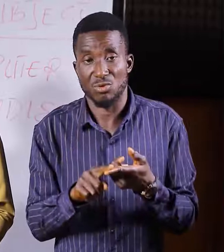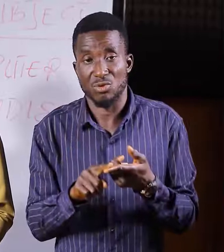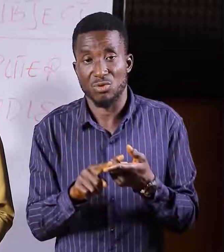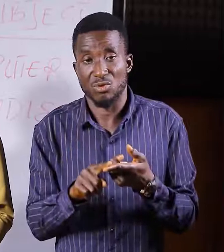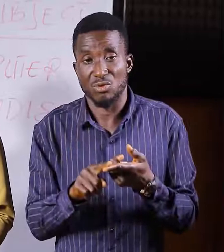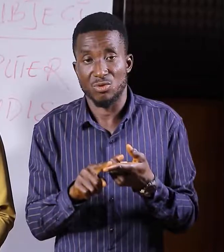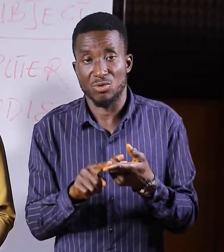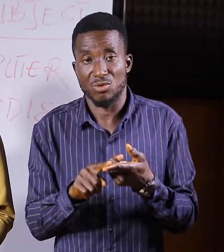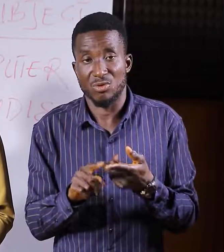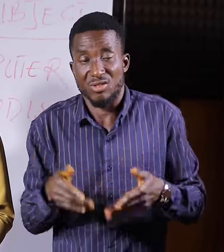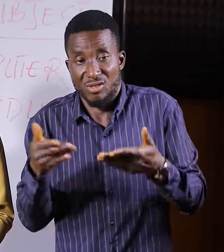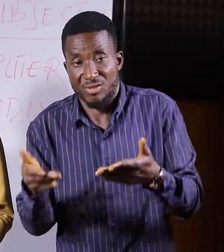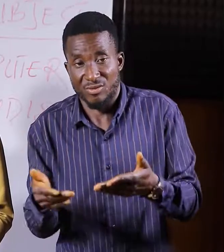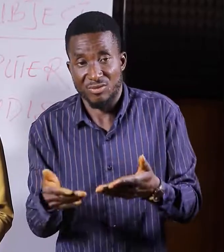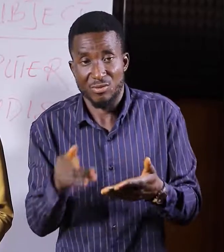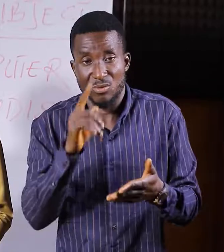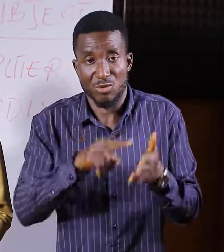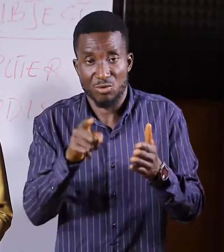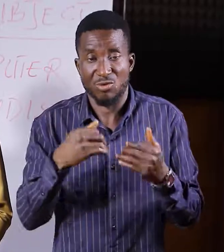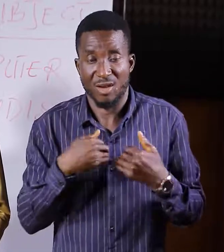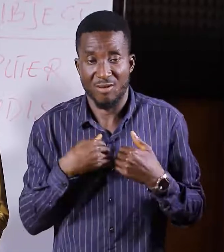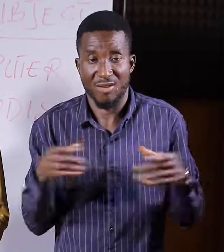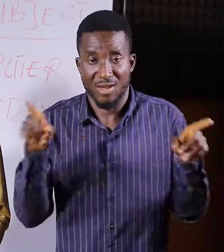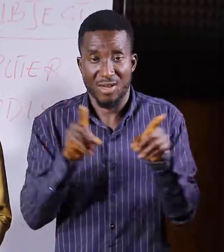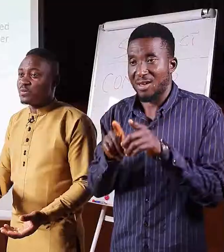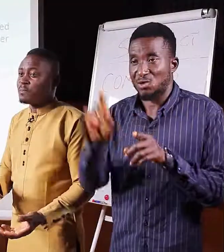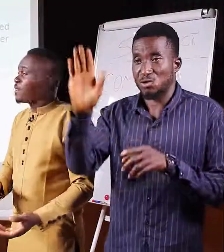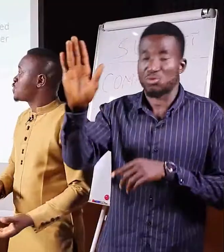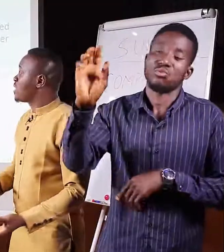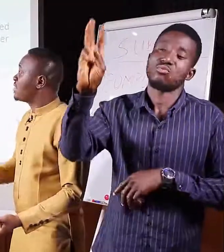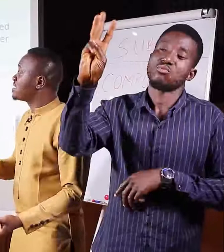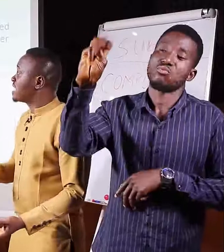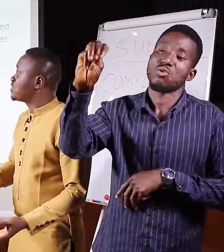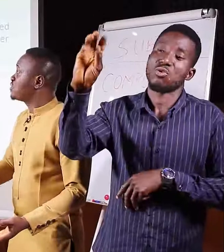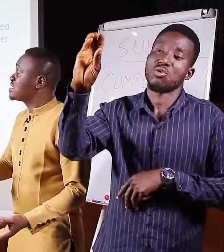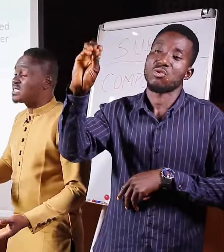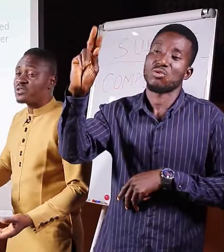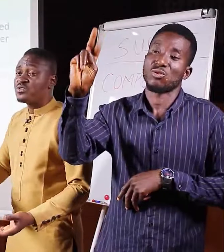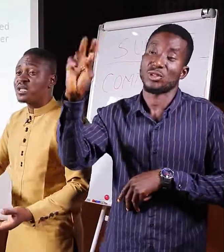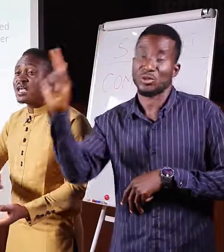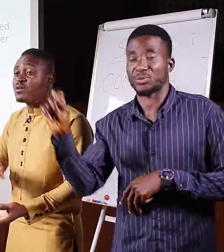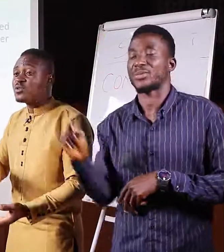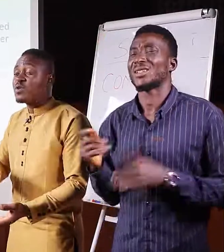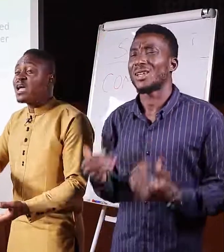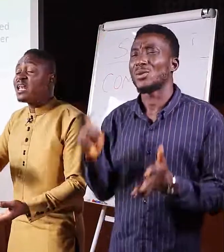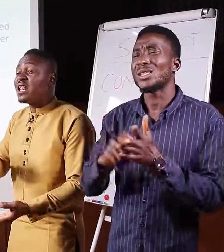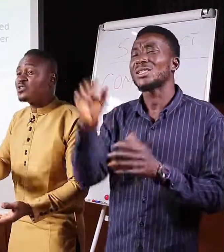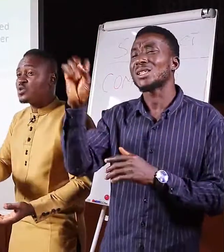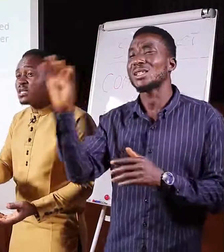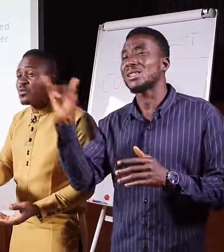devices that eventually gives you what you have as your monitor. So we have the circuitry. This circuitry is an enclosure